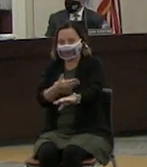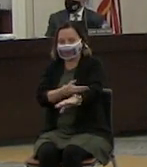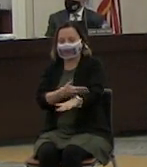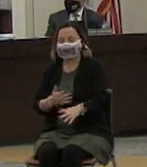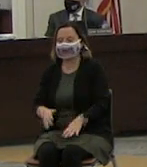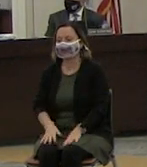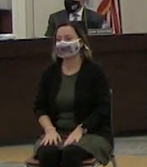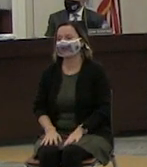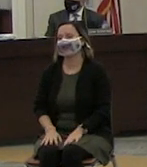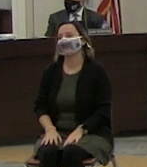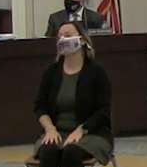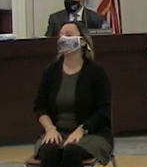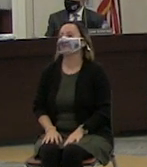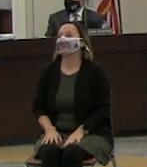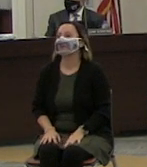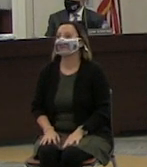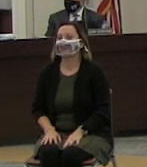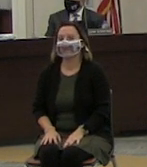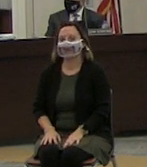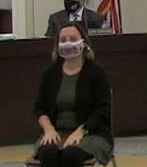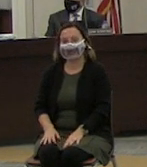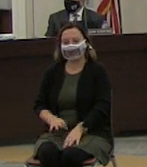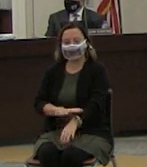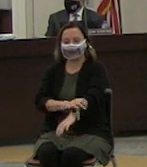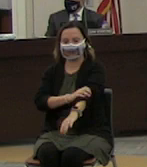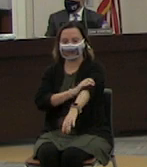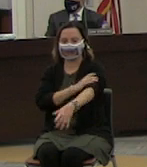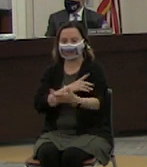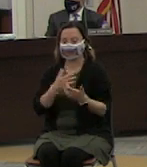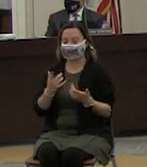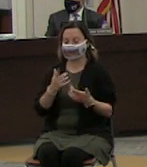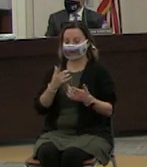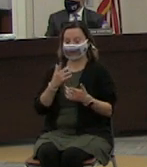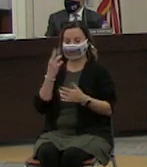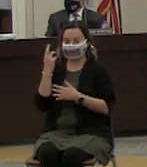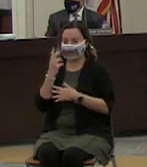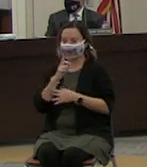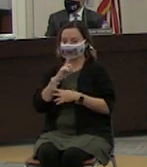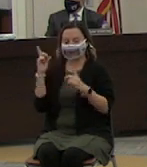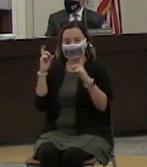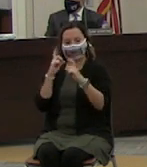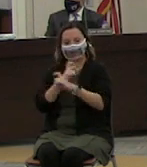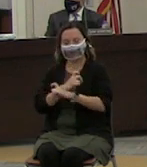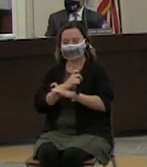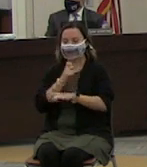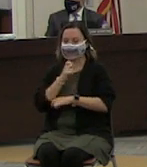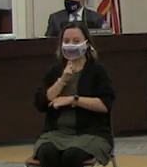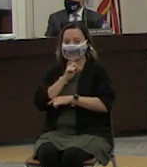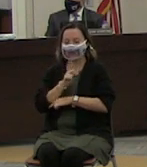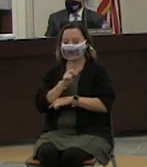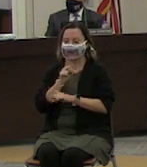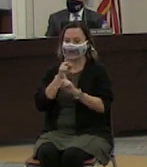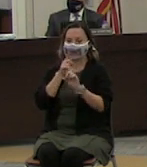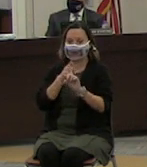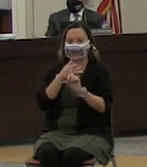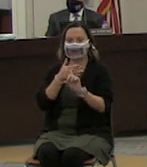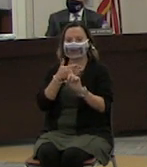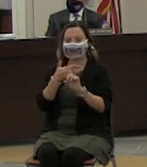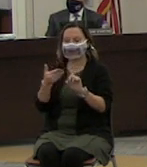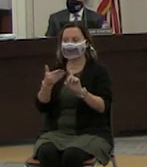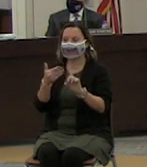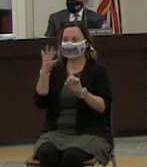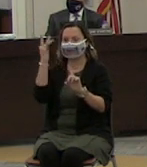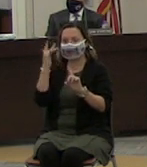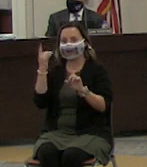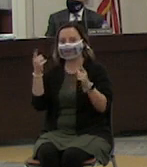the reasons are certainly multifaceted. We don't necessarily have one thing we can put our finger on and say this is leading to a decline